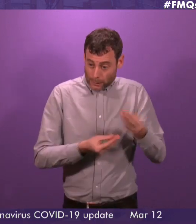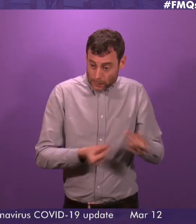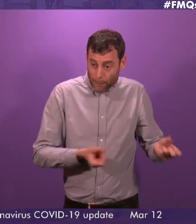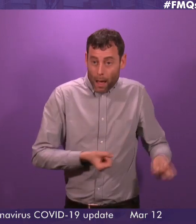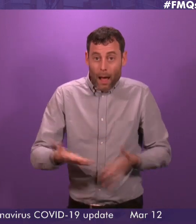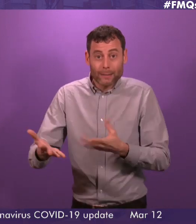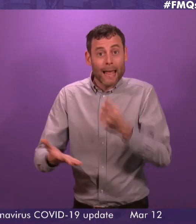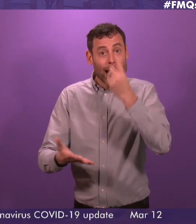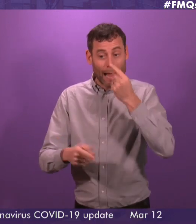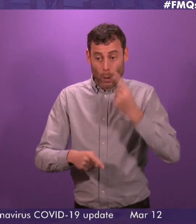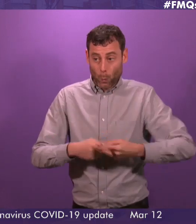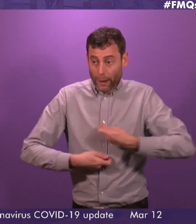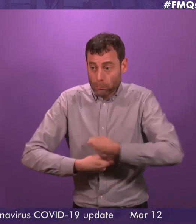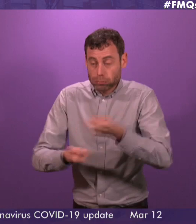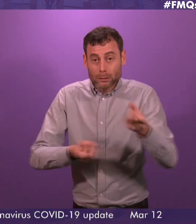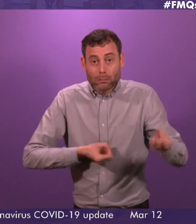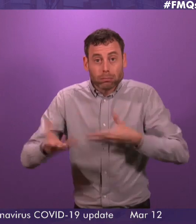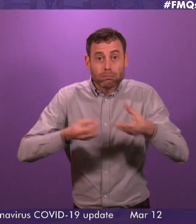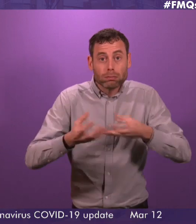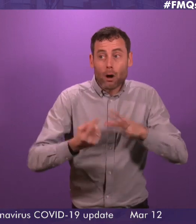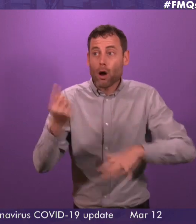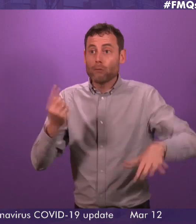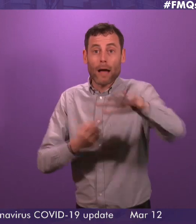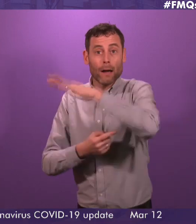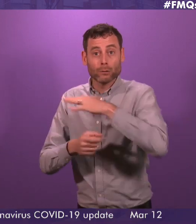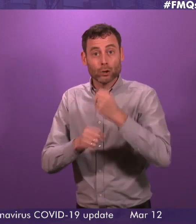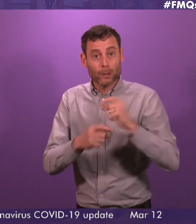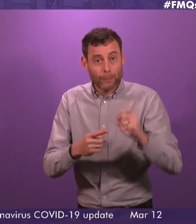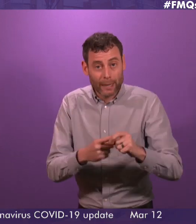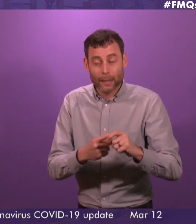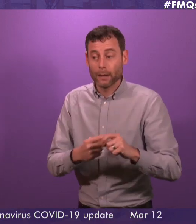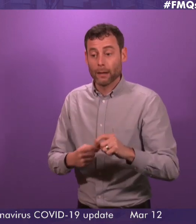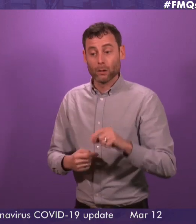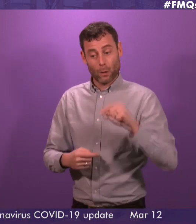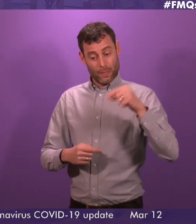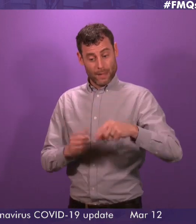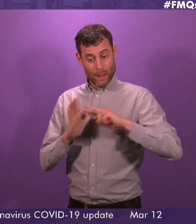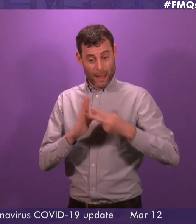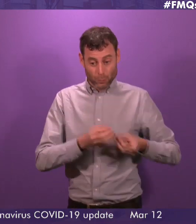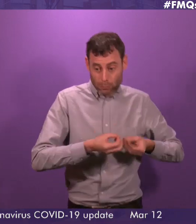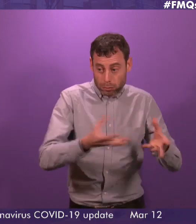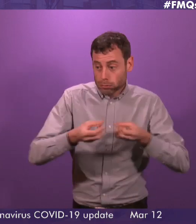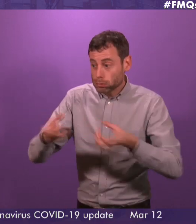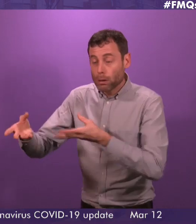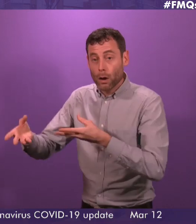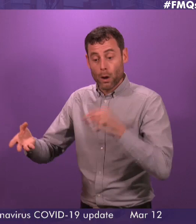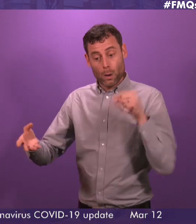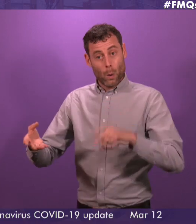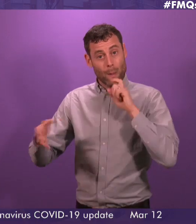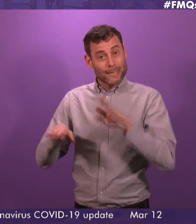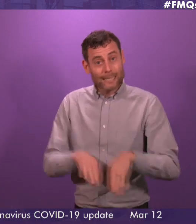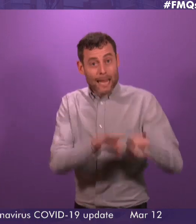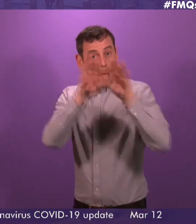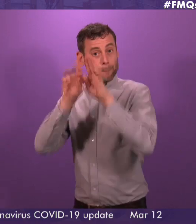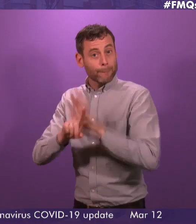every GP practice across the country, and whether this will be uniform across the country as well? Cabinet Secretary. So it